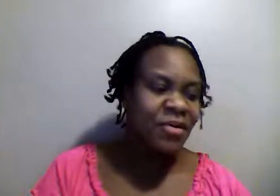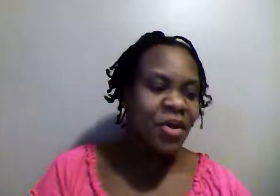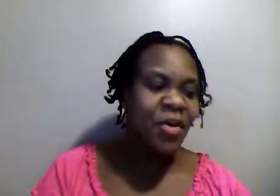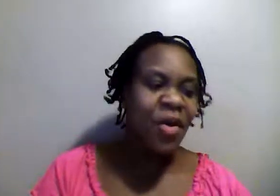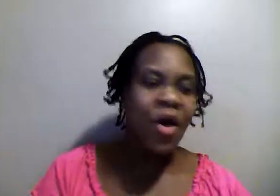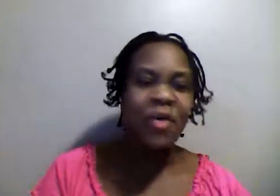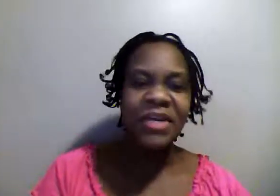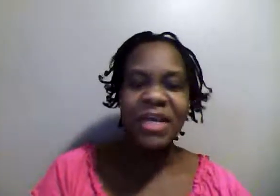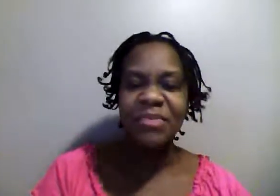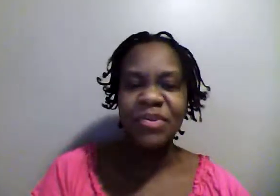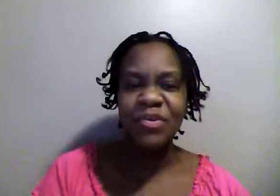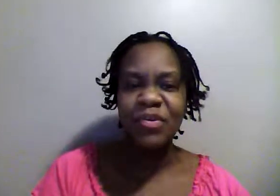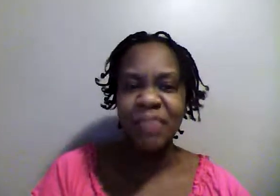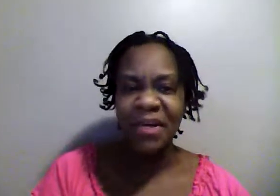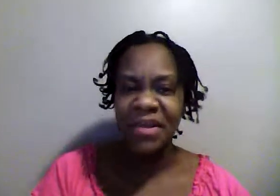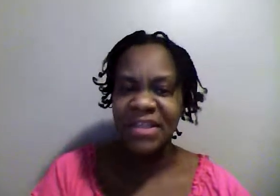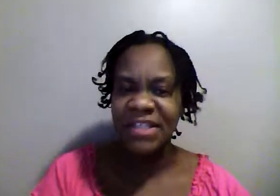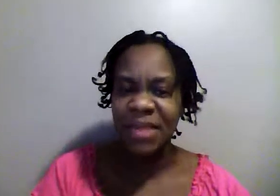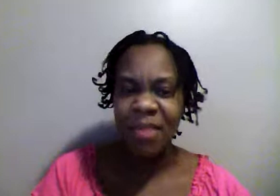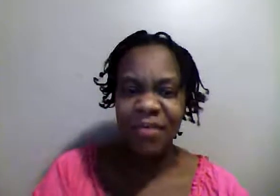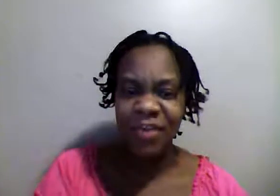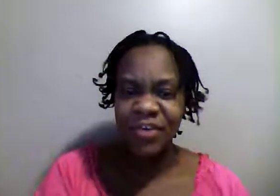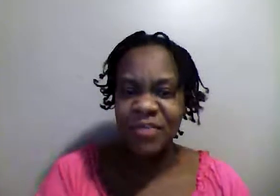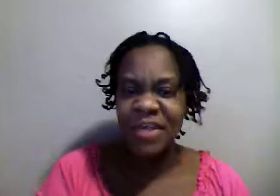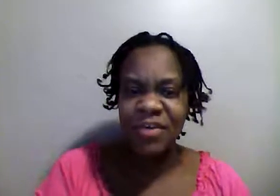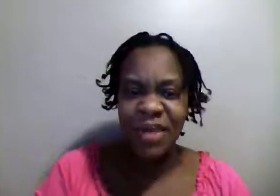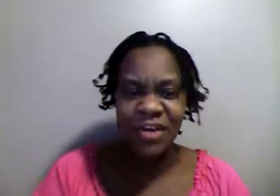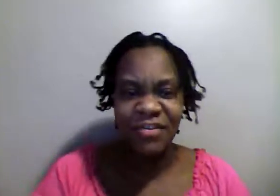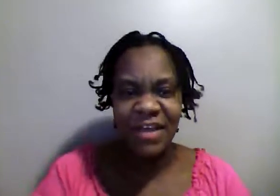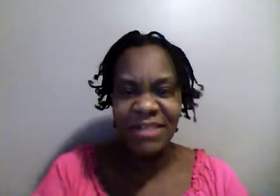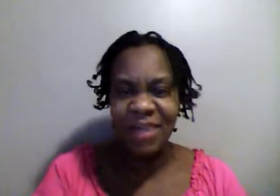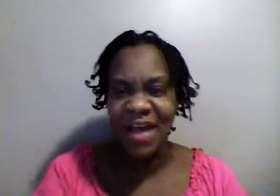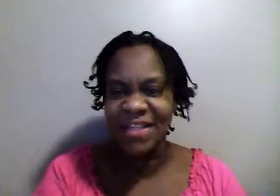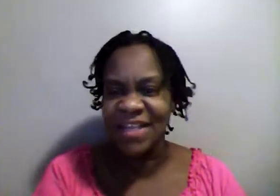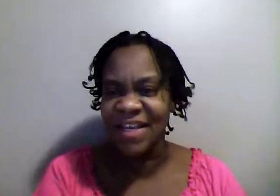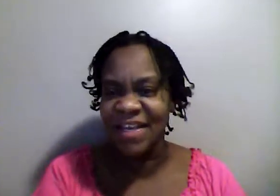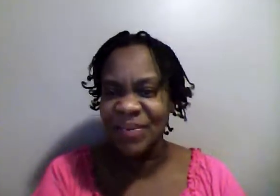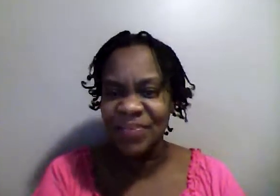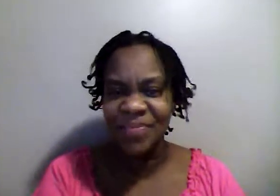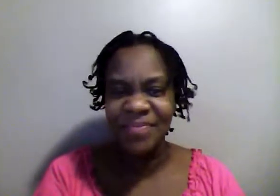Now, how deep should you bury the stem of your tomato when you're transplanting?